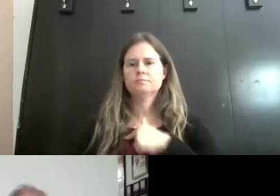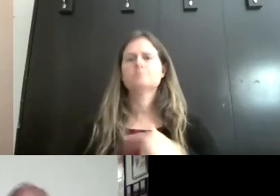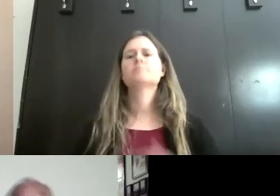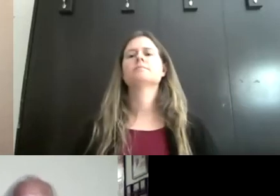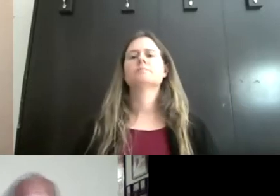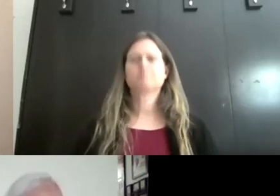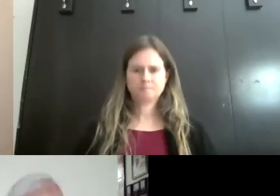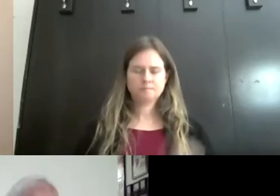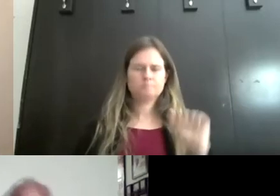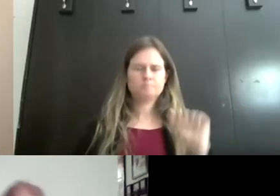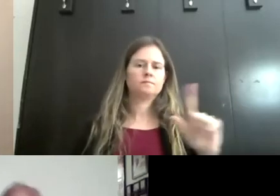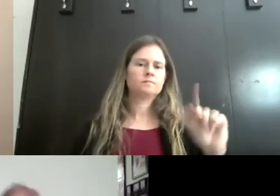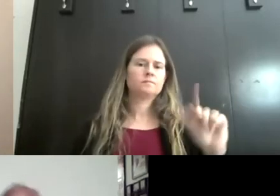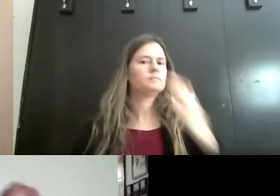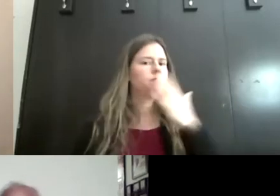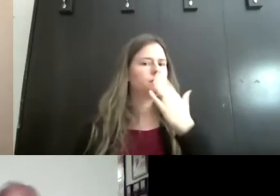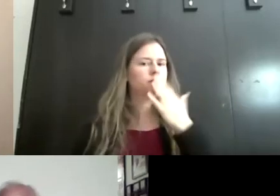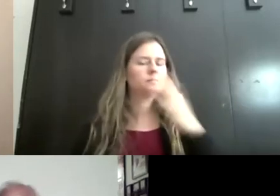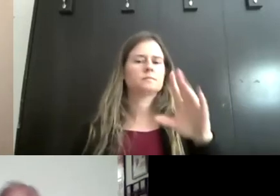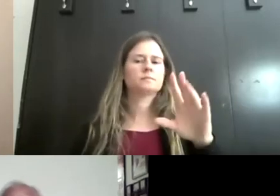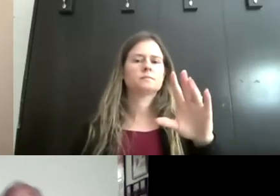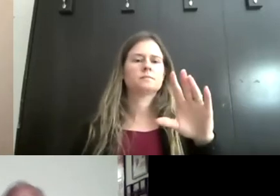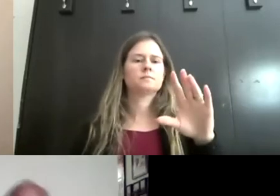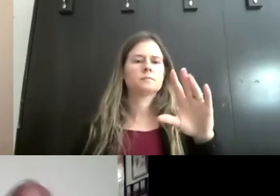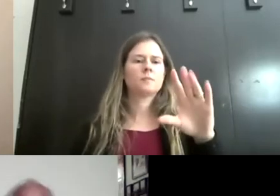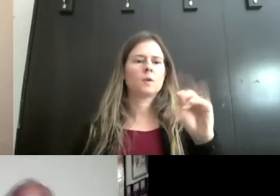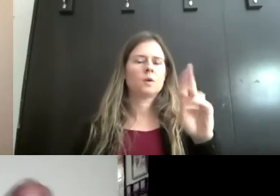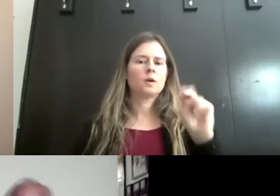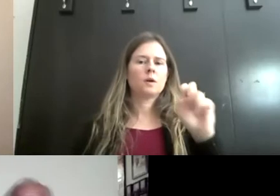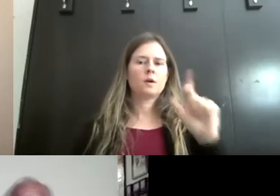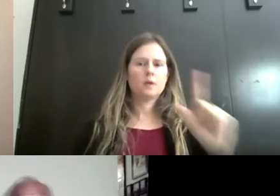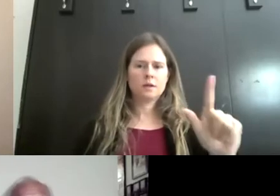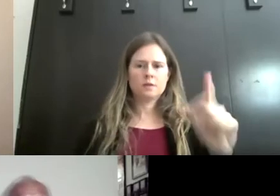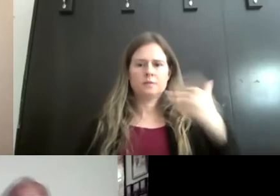Thank you, Correll. Hamanat Netawan Alan Salazar,